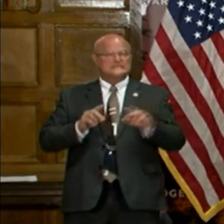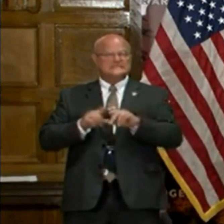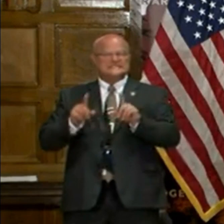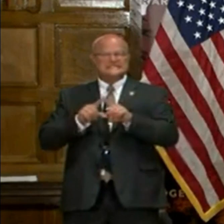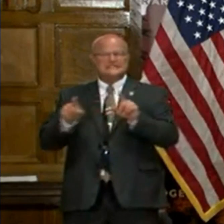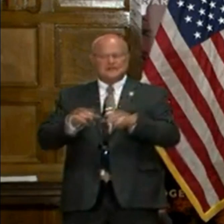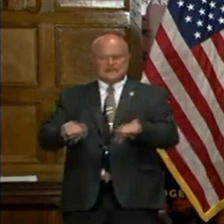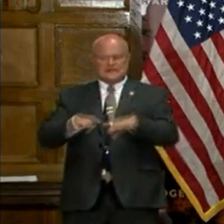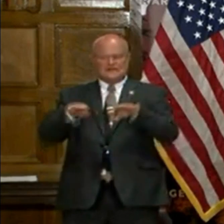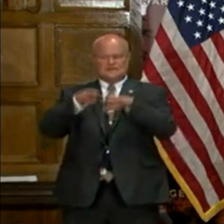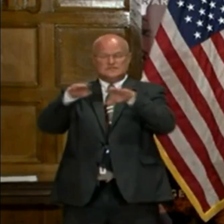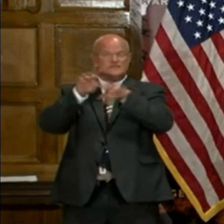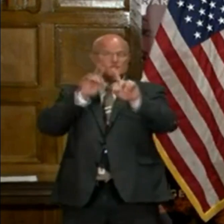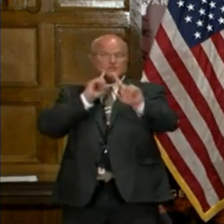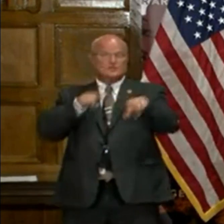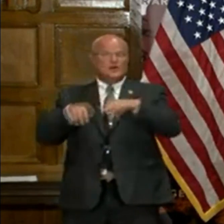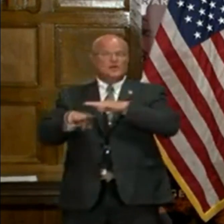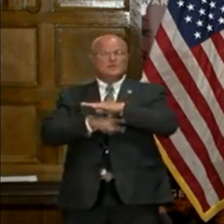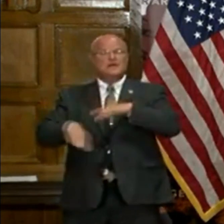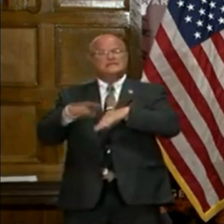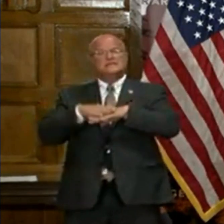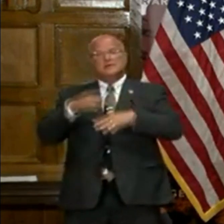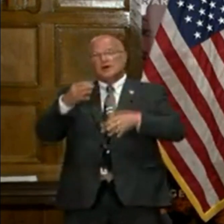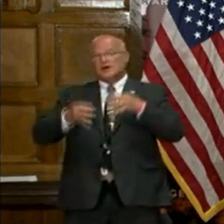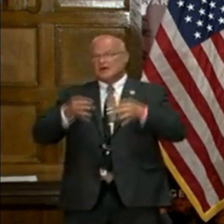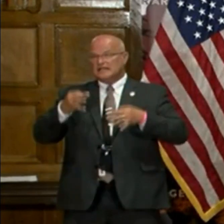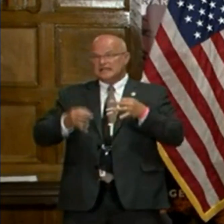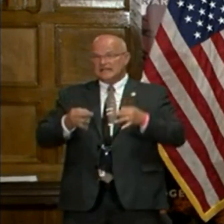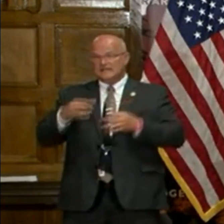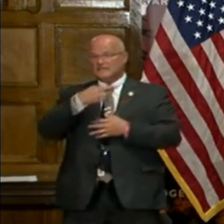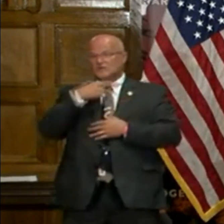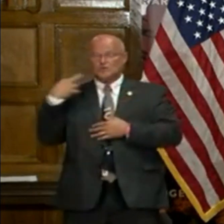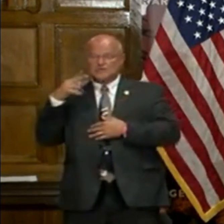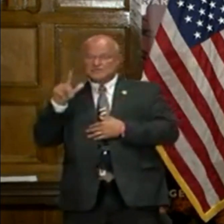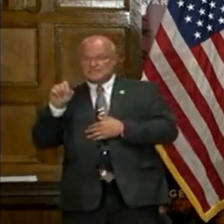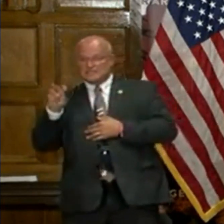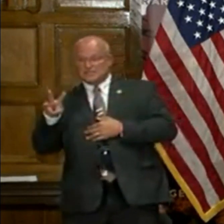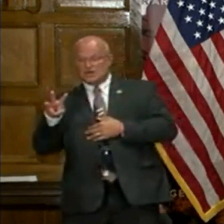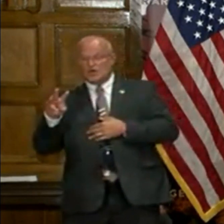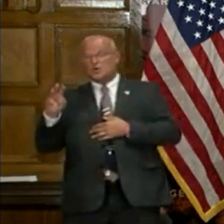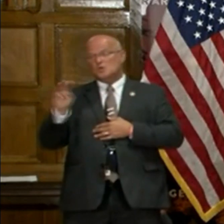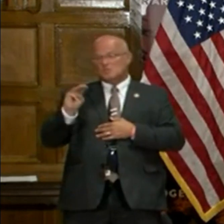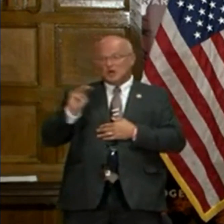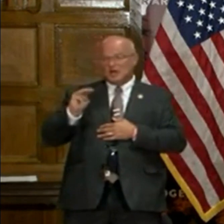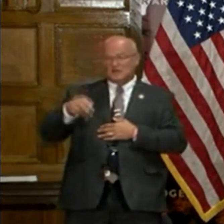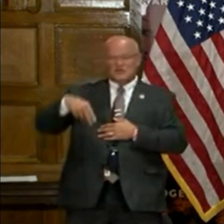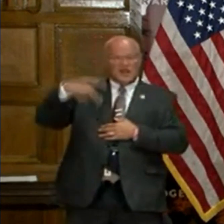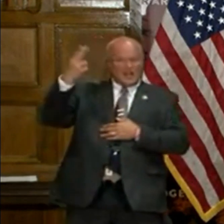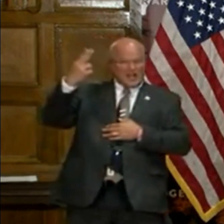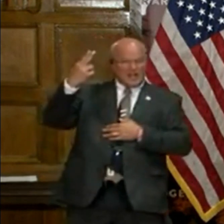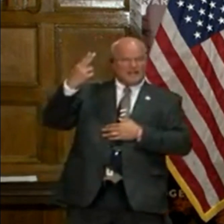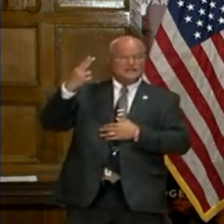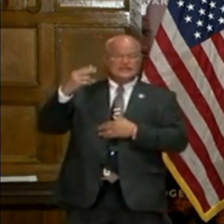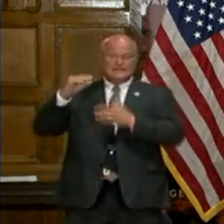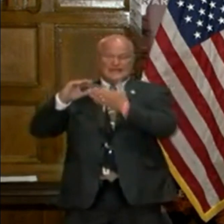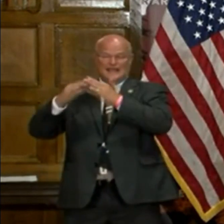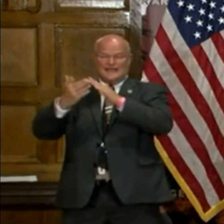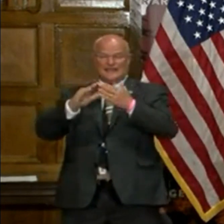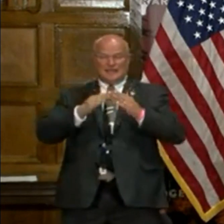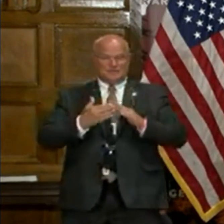different degrees of response based upon whether the risk is low or moderate or high risk in the